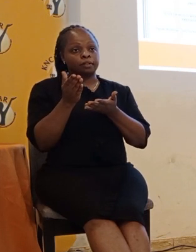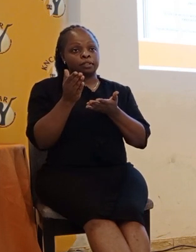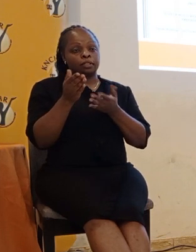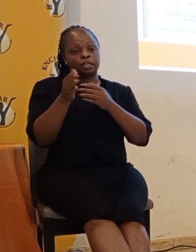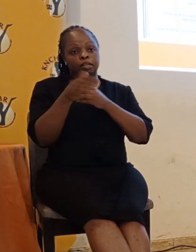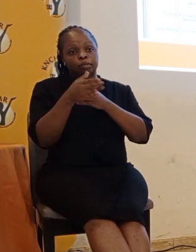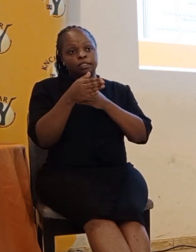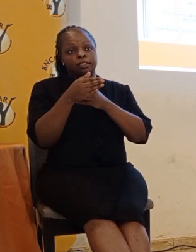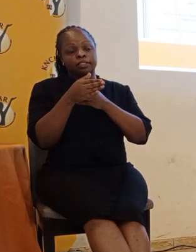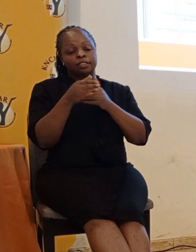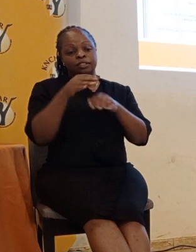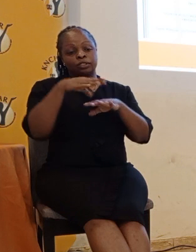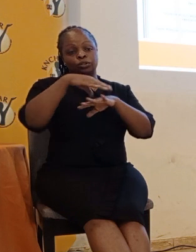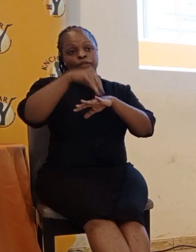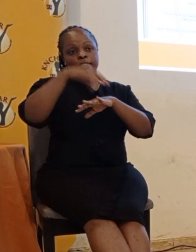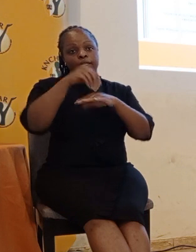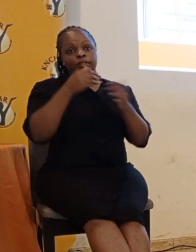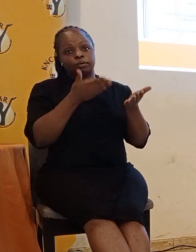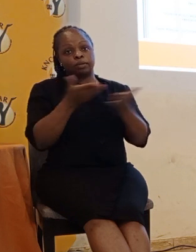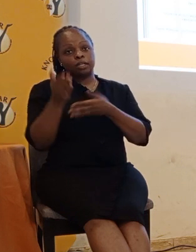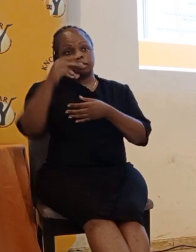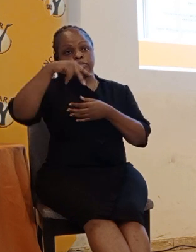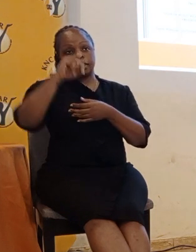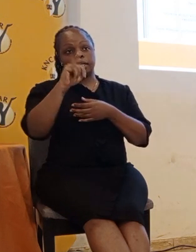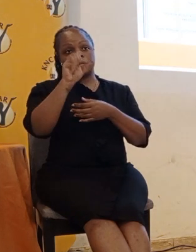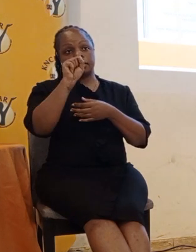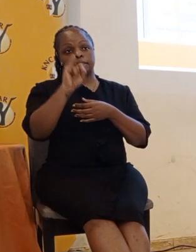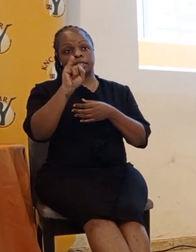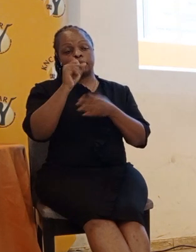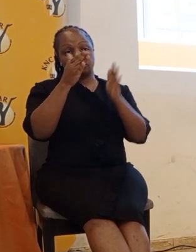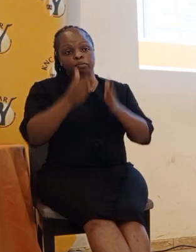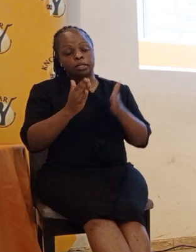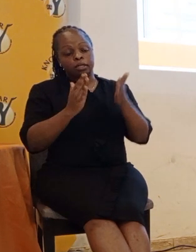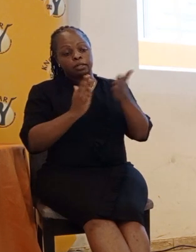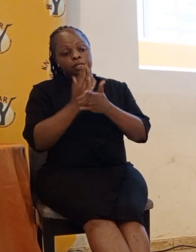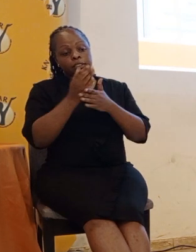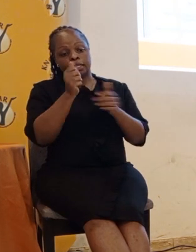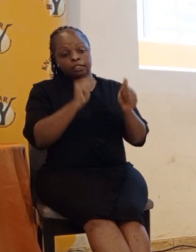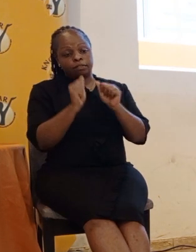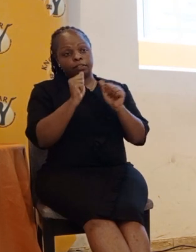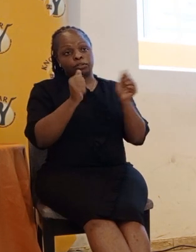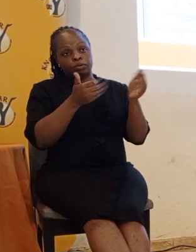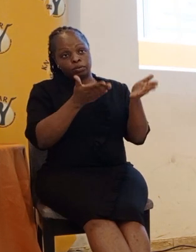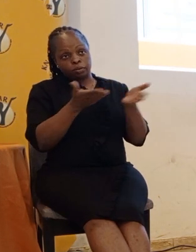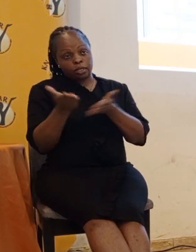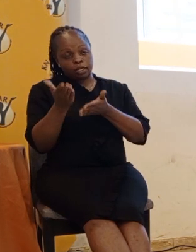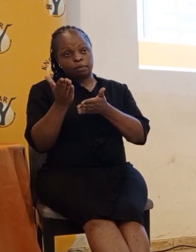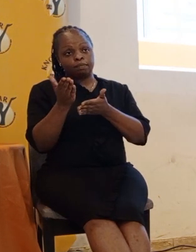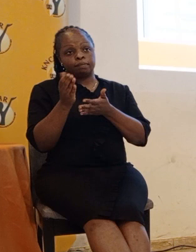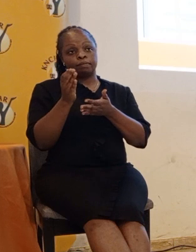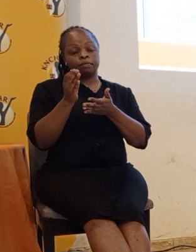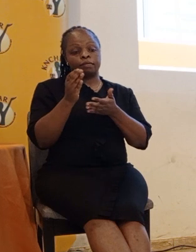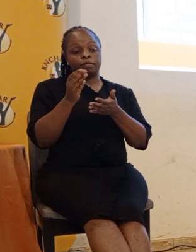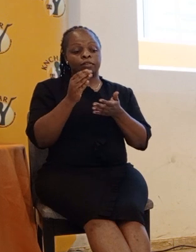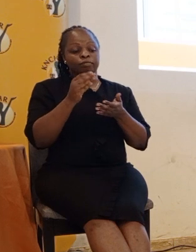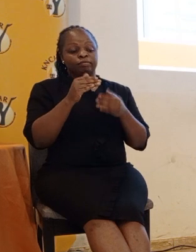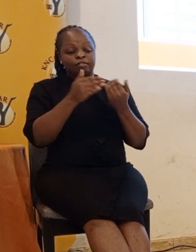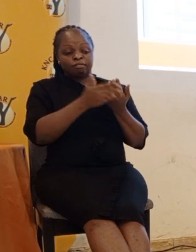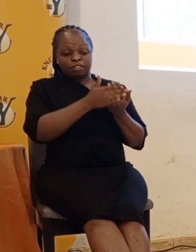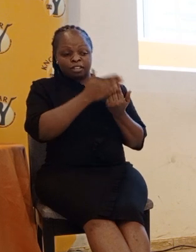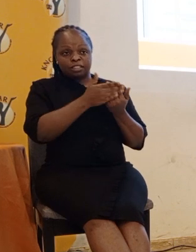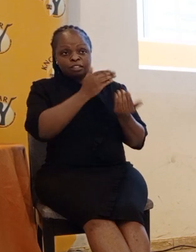Embassy of Switzerland, karibu sana. PISR Human Rights Activists, karibu sana. Faraja